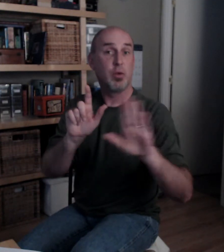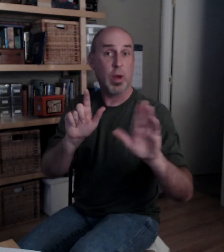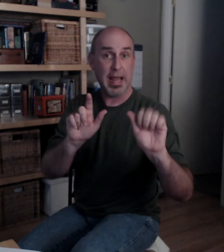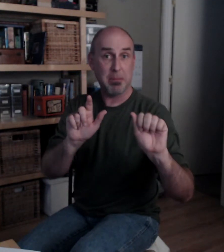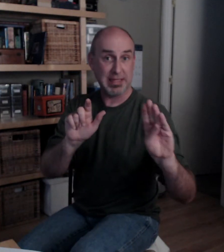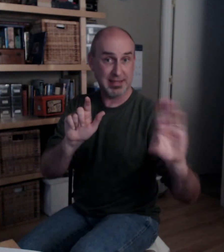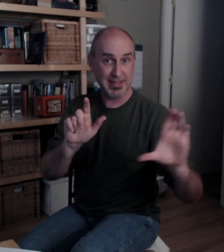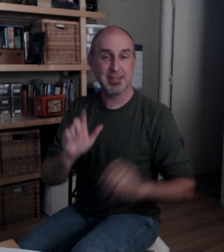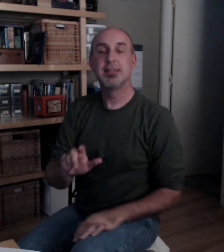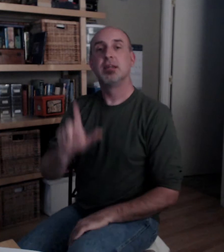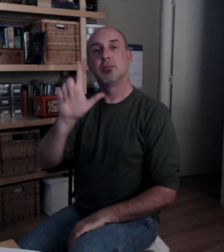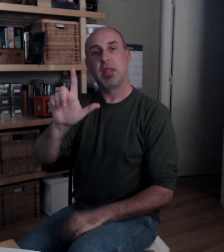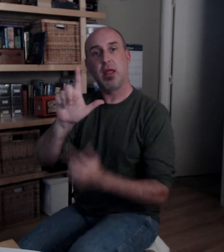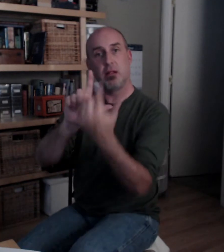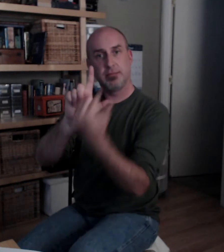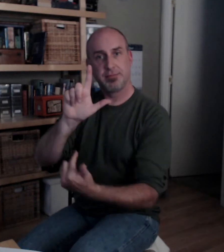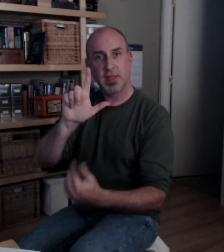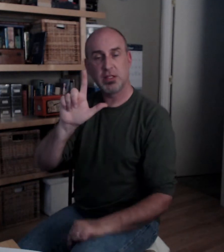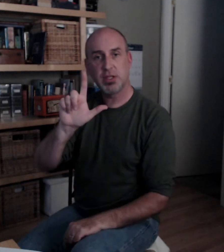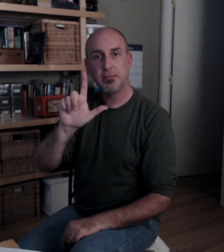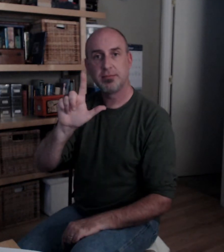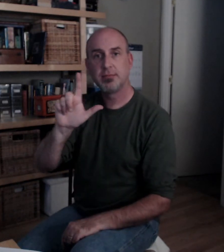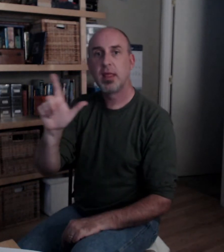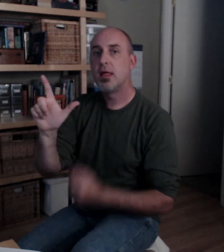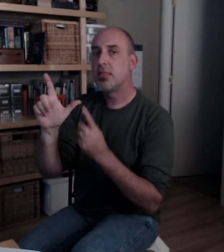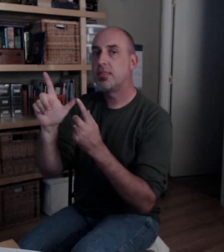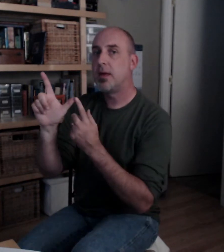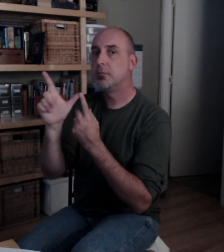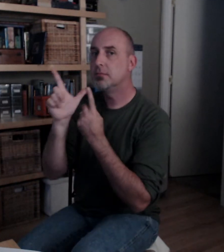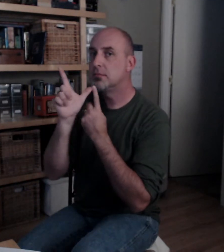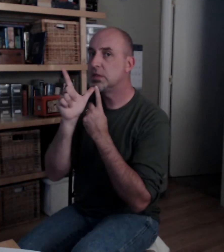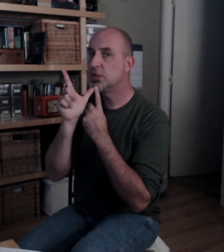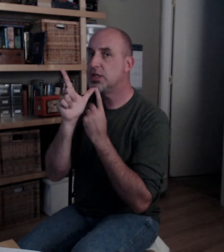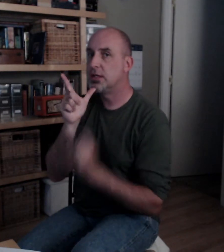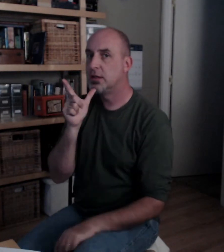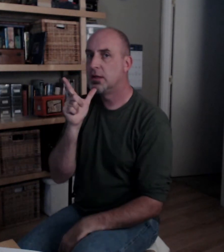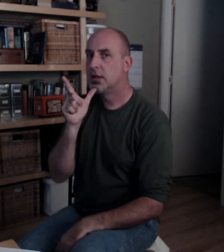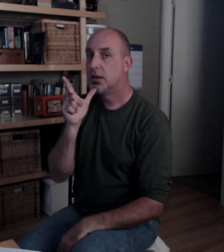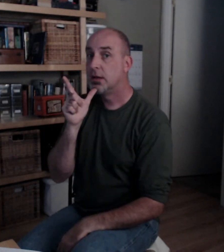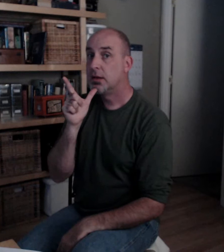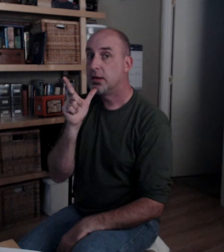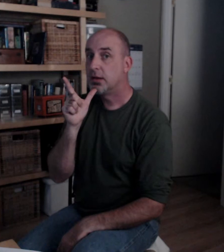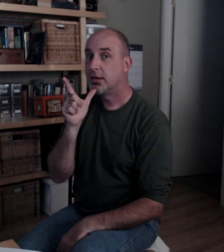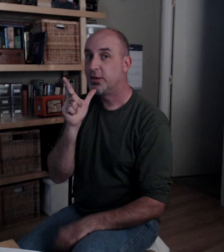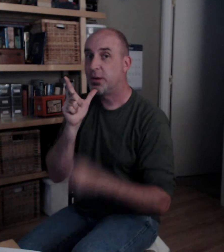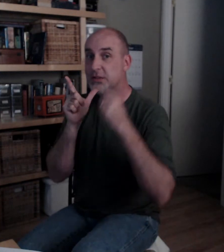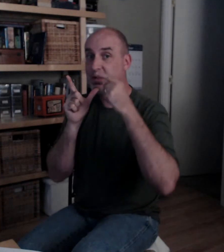your ABCs. L, hand shape, thumb to the chin. Are your eyebrows going to go